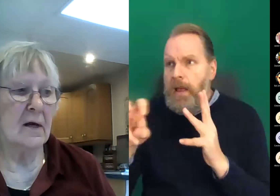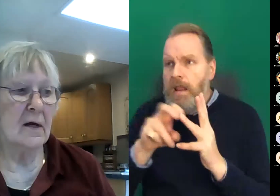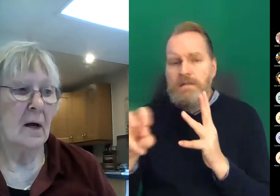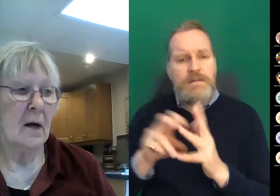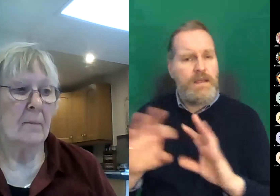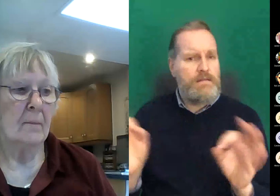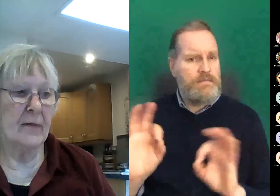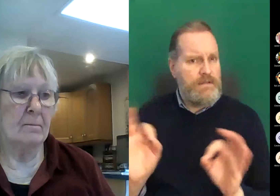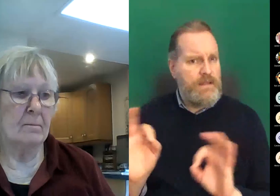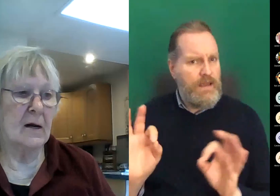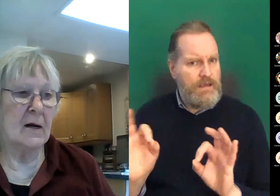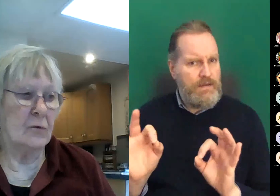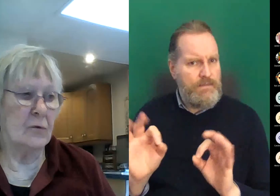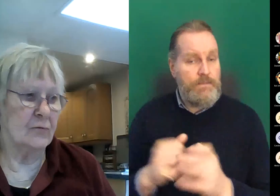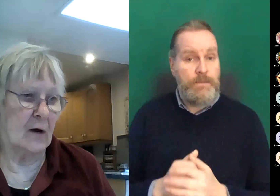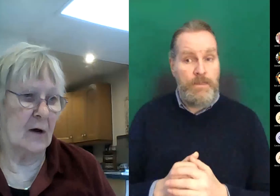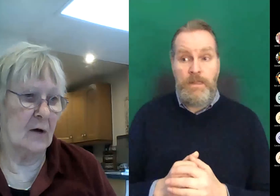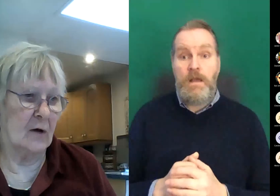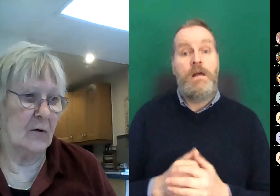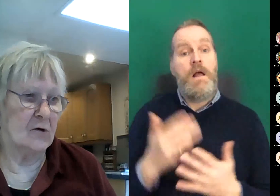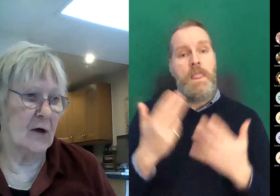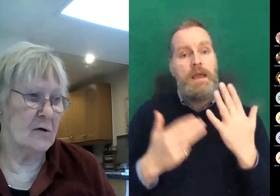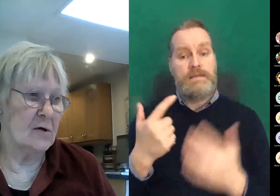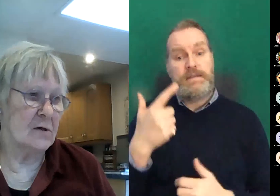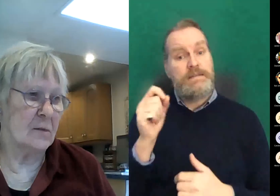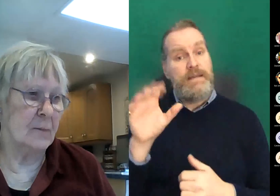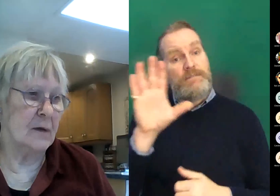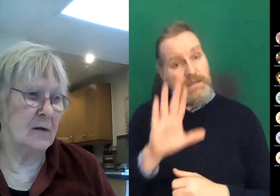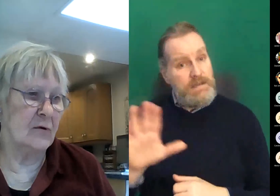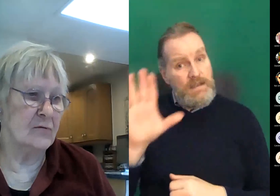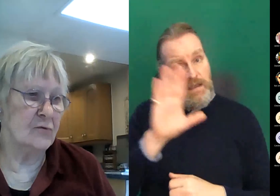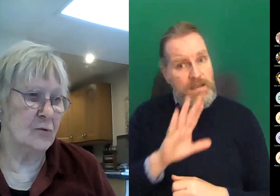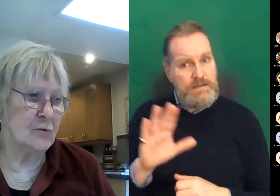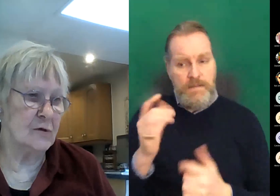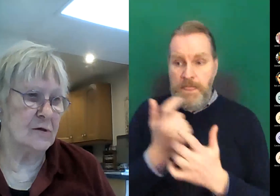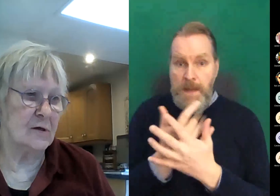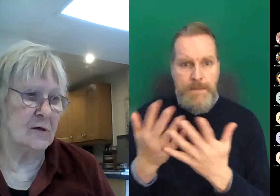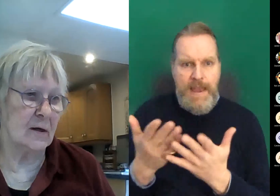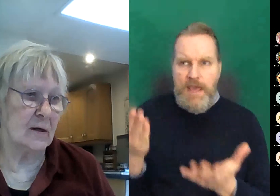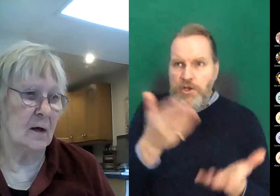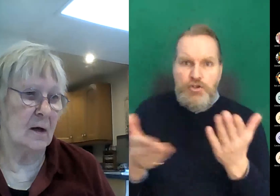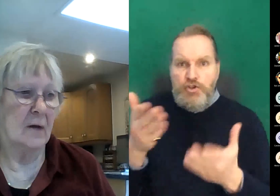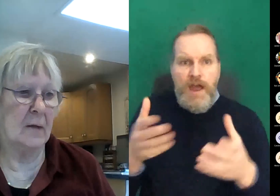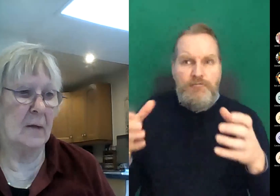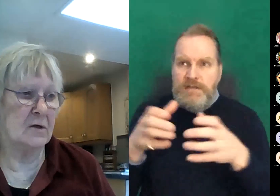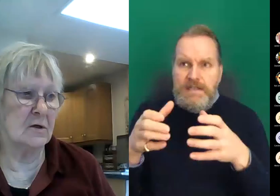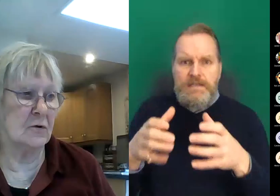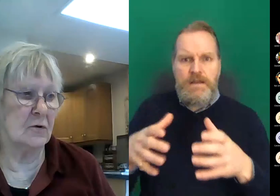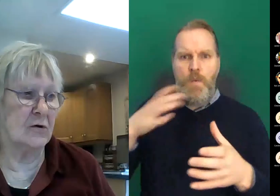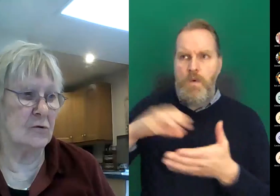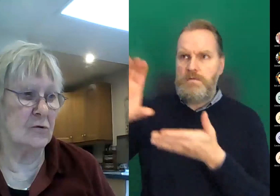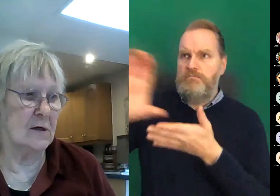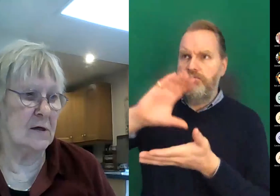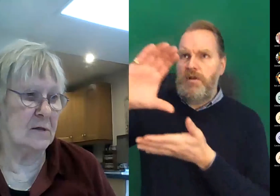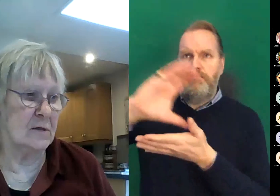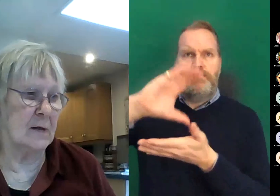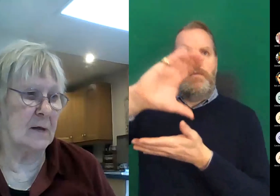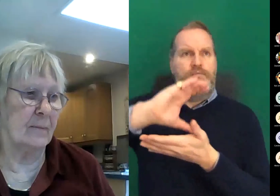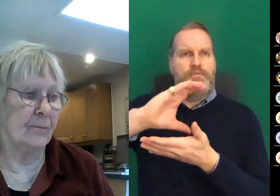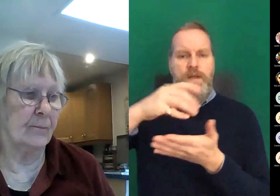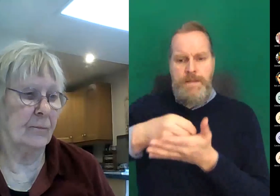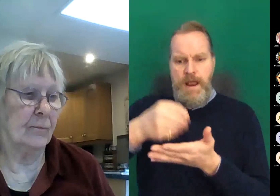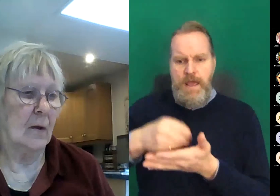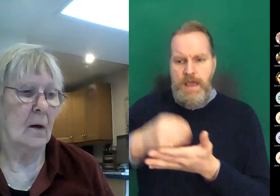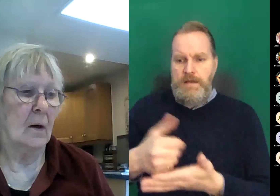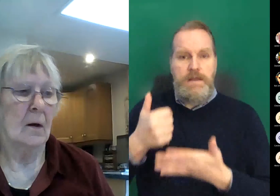There were already, by then, many groups of and charities competing for resources to tackle the multitude of issues needing to be